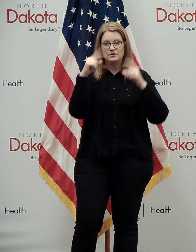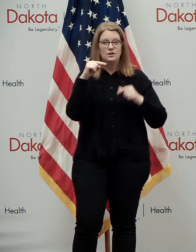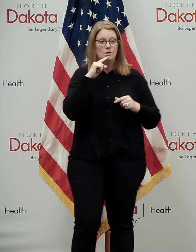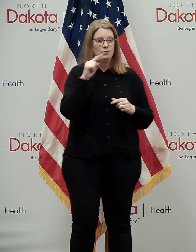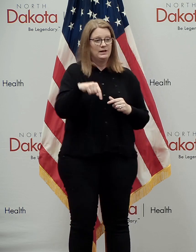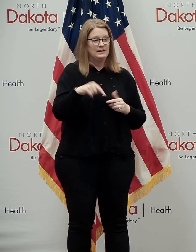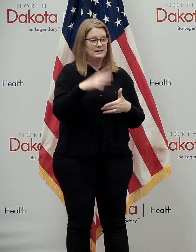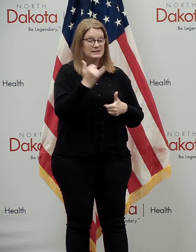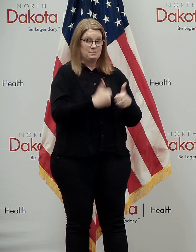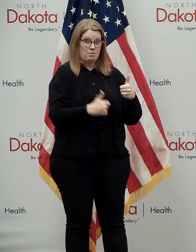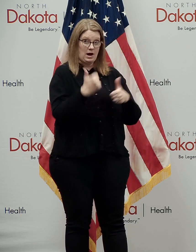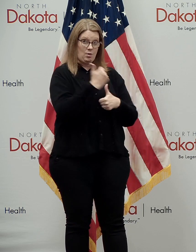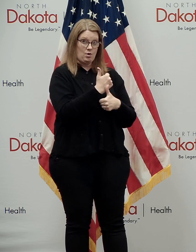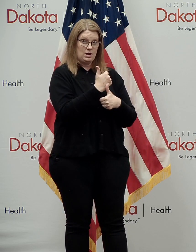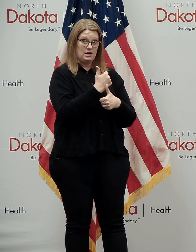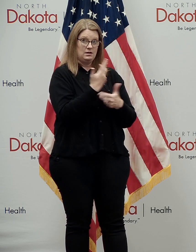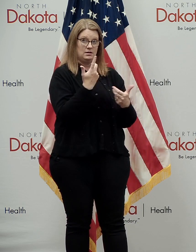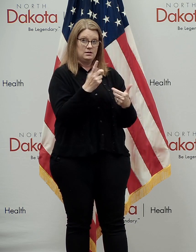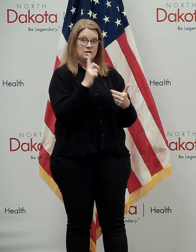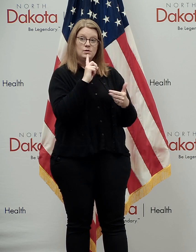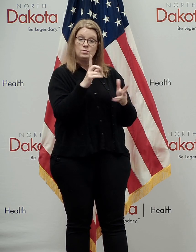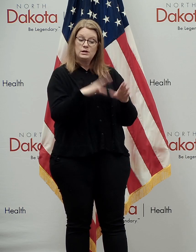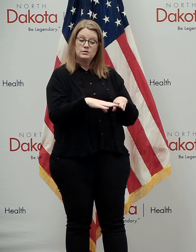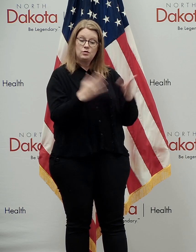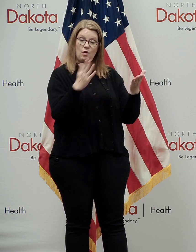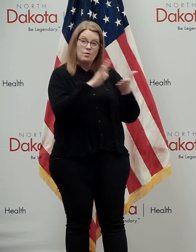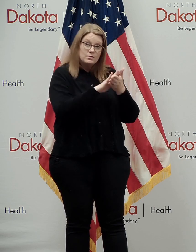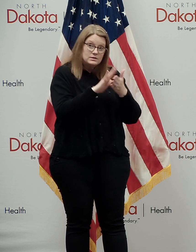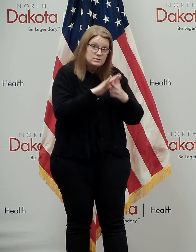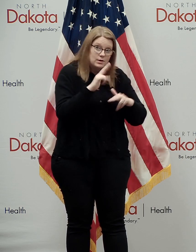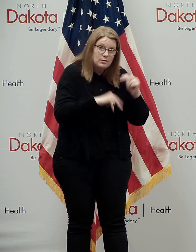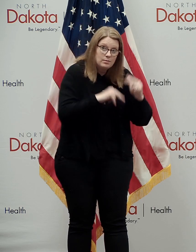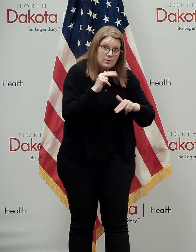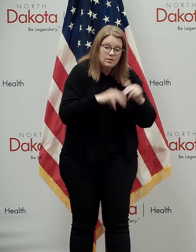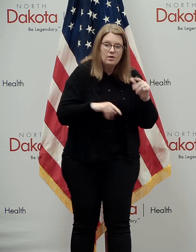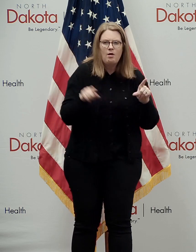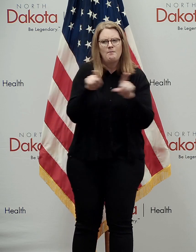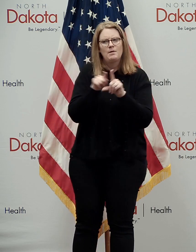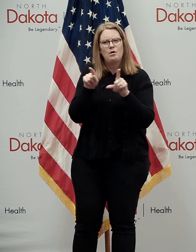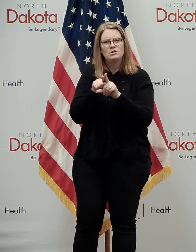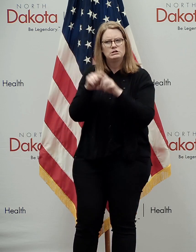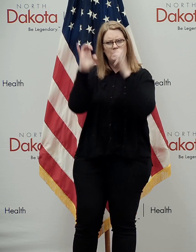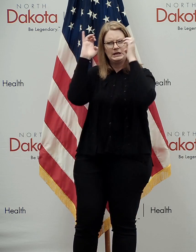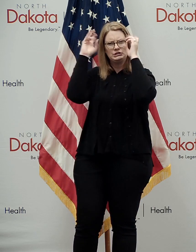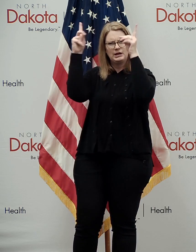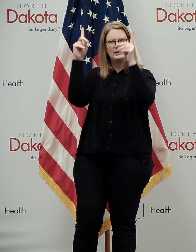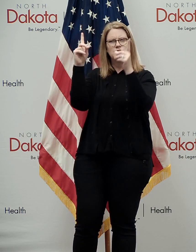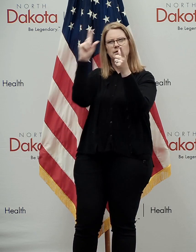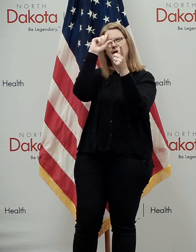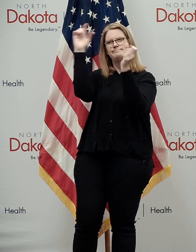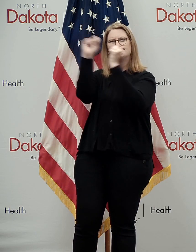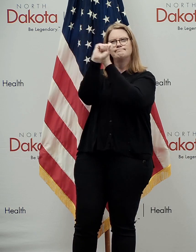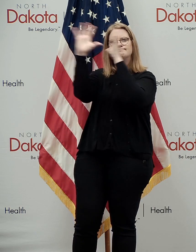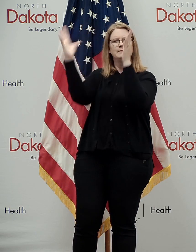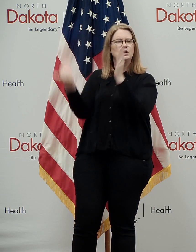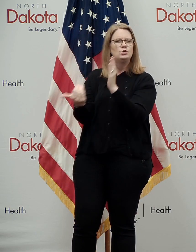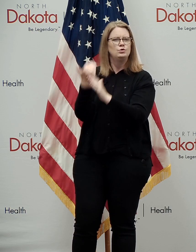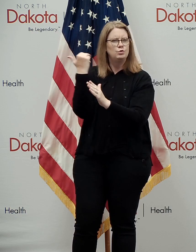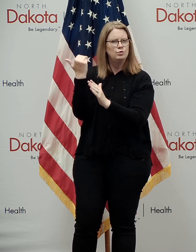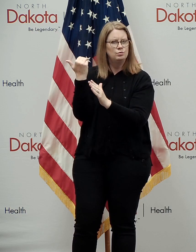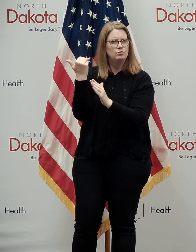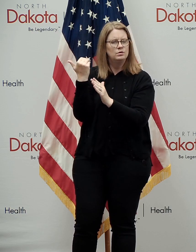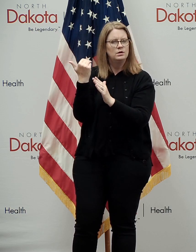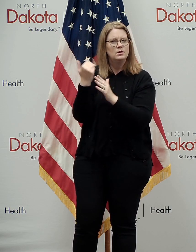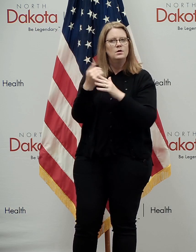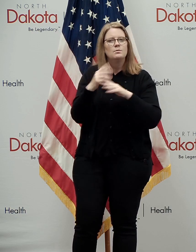priority as we work to not only reopen school buildings but reimagine education is to provide a high-quality education